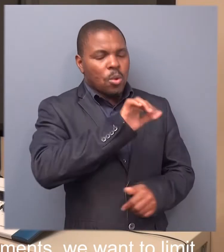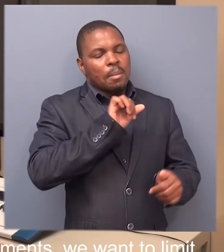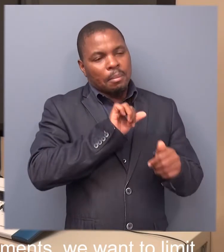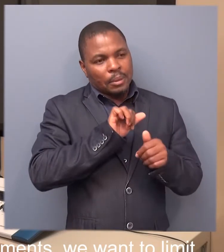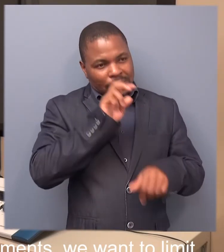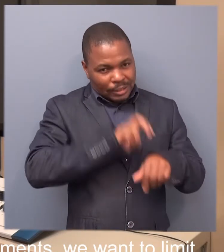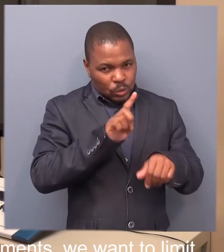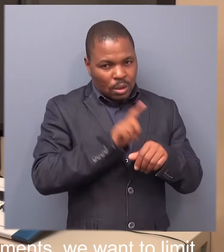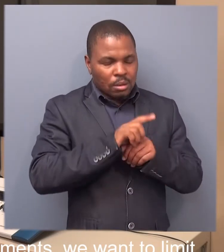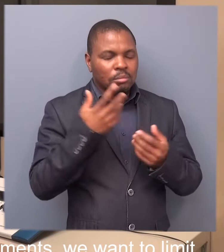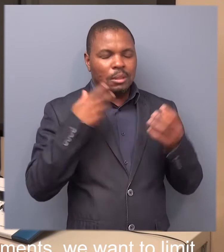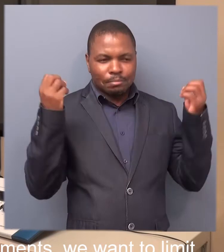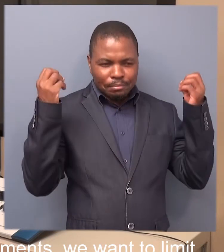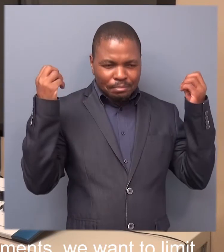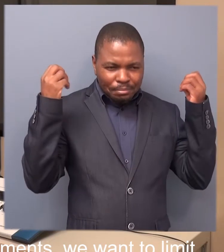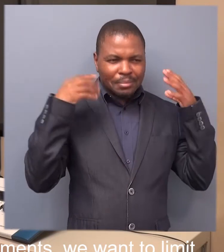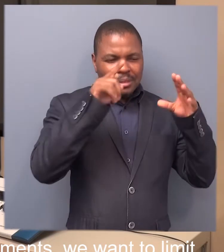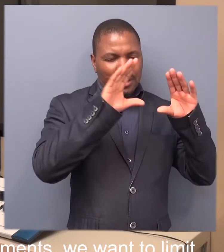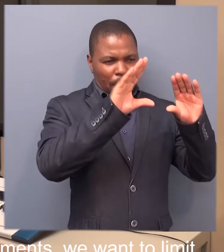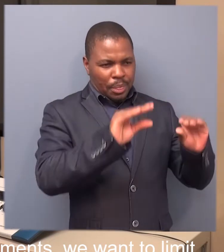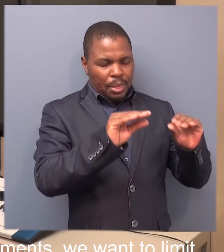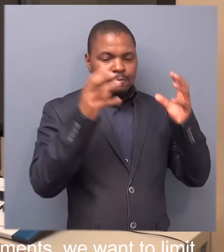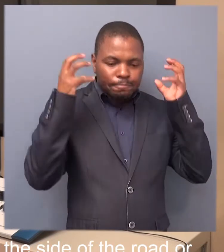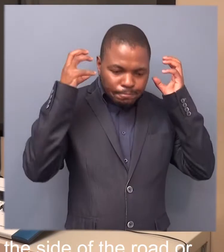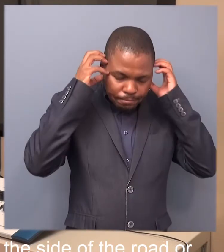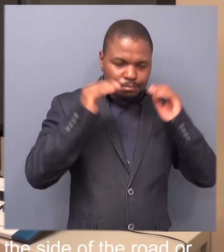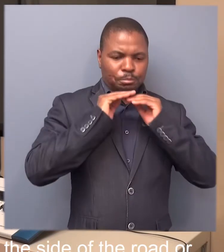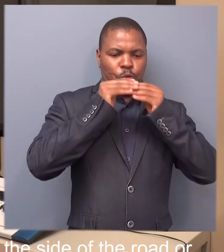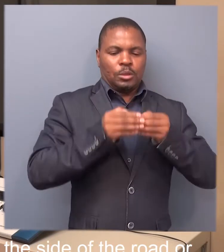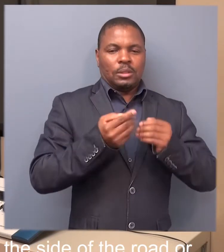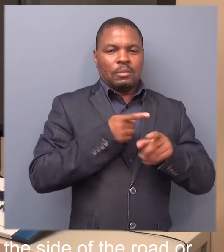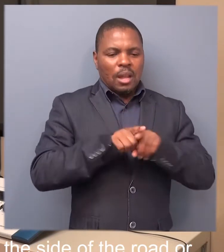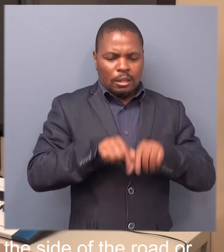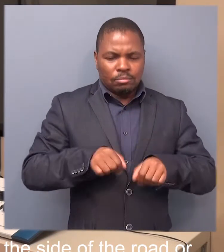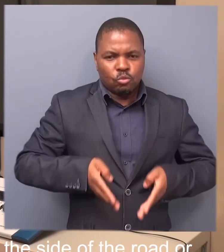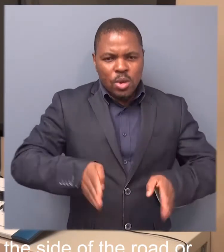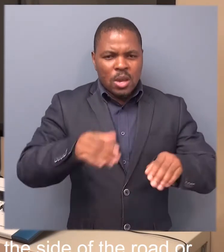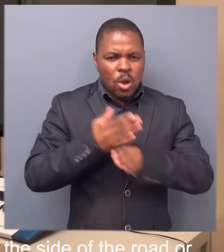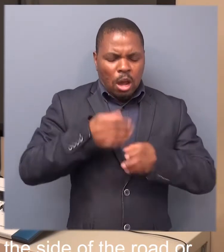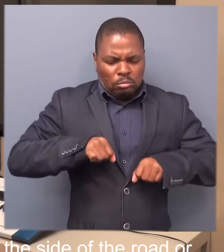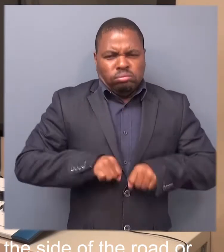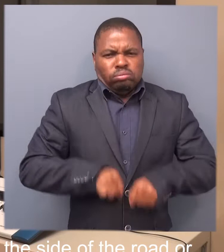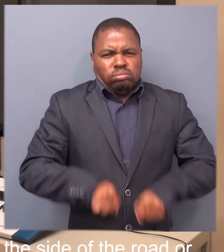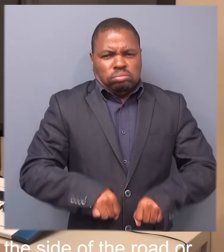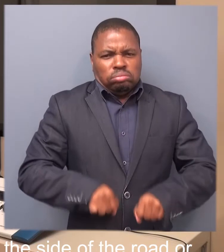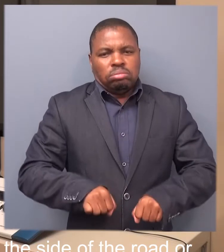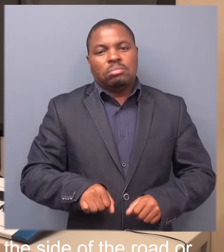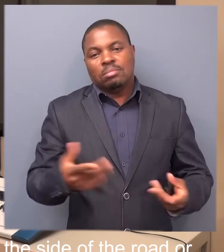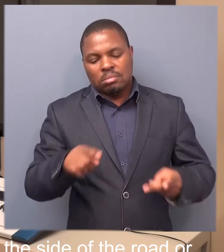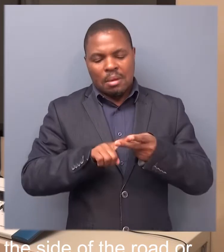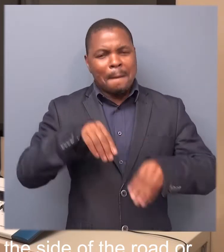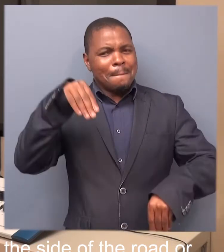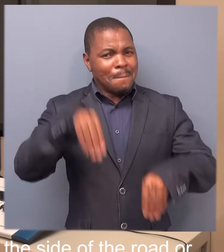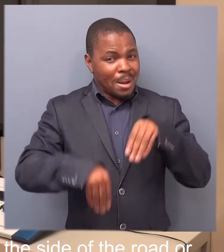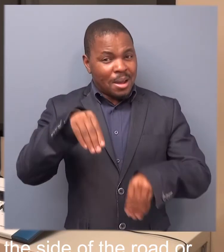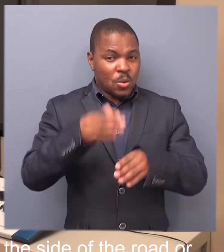to limit their noise exposure, so wearing ear protection. So people that use the jackhammers on the side of the road, or people working in